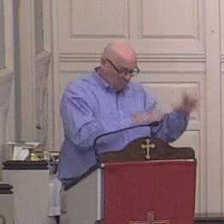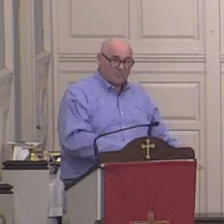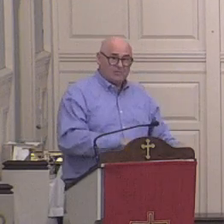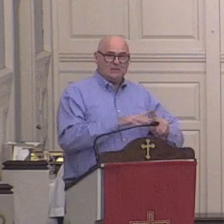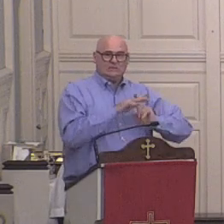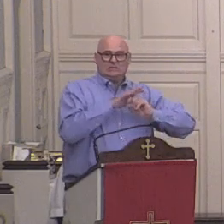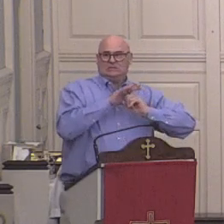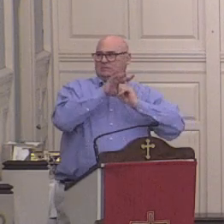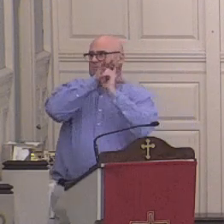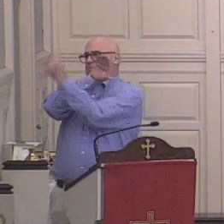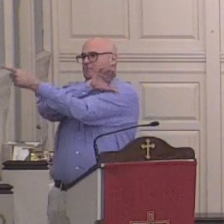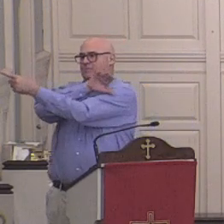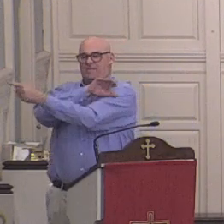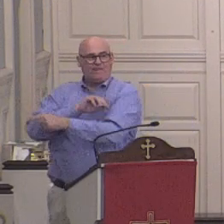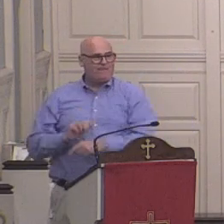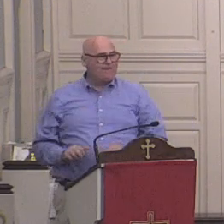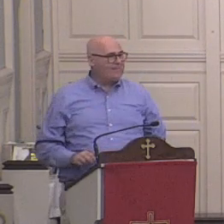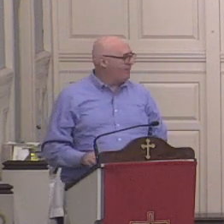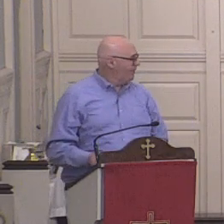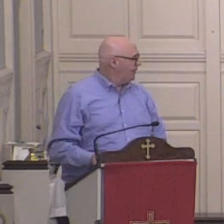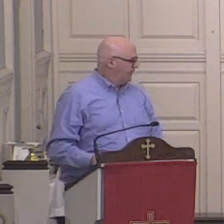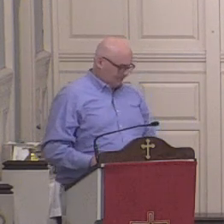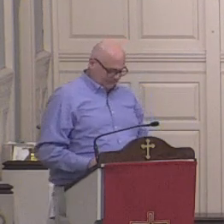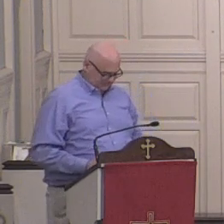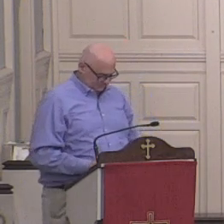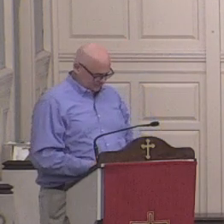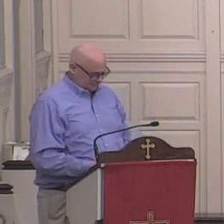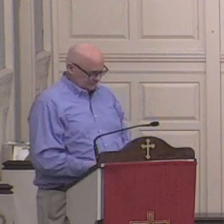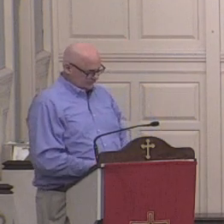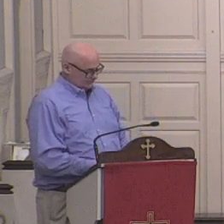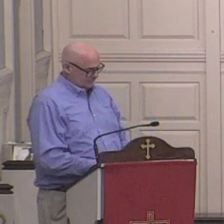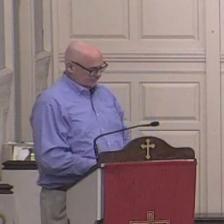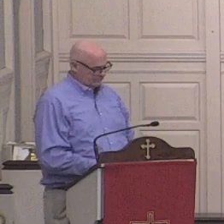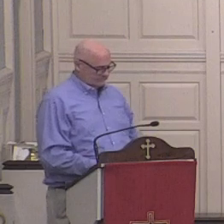behind and ran off naked.